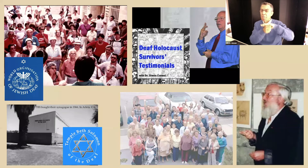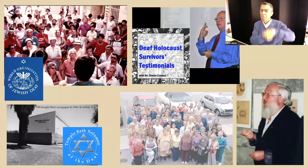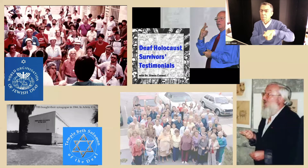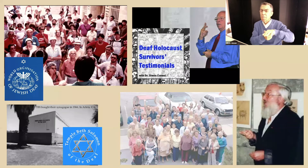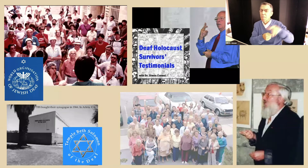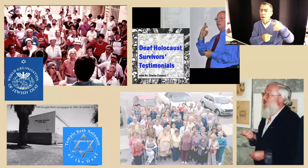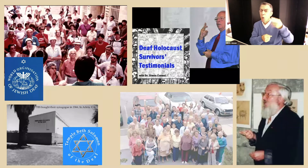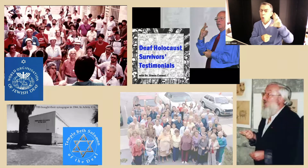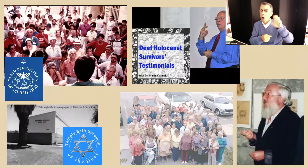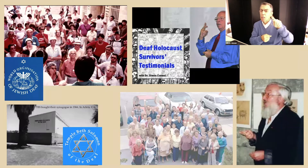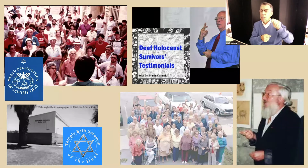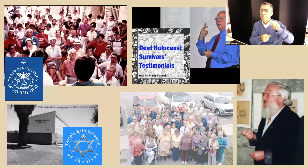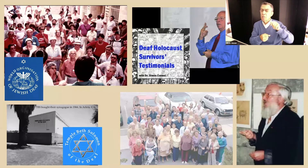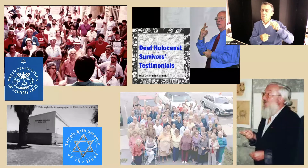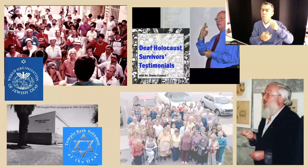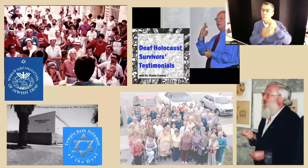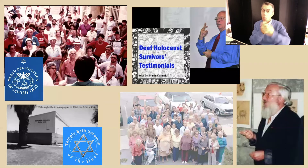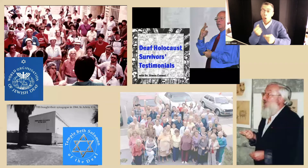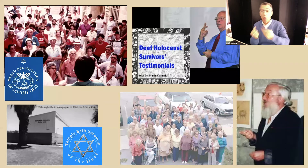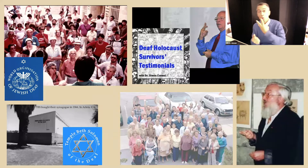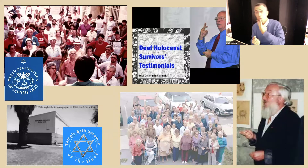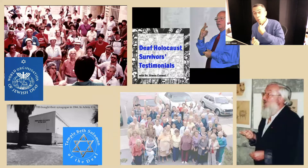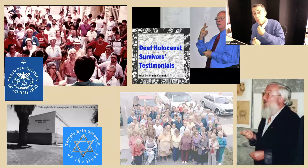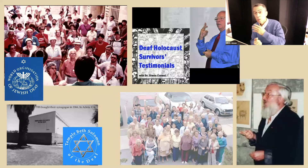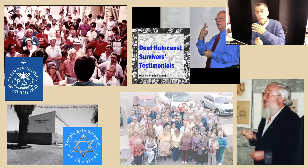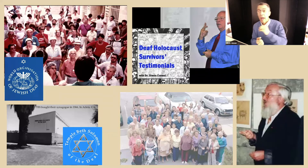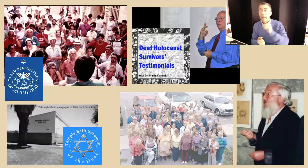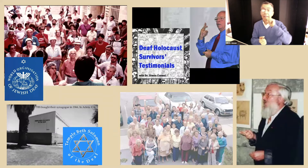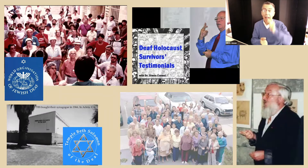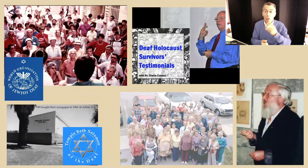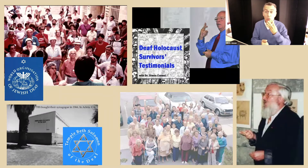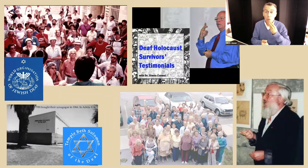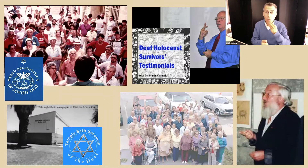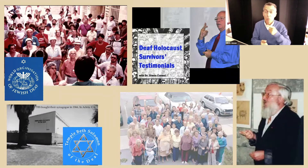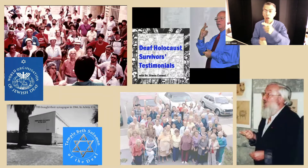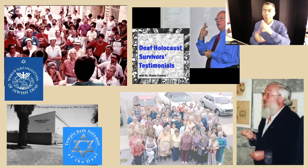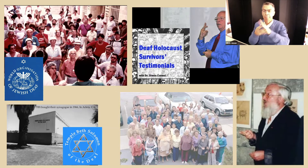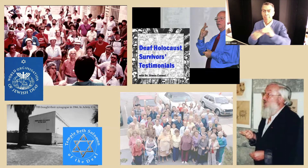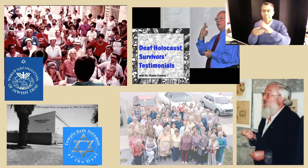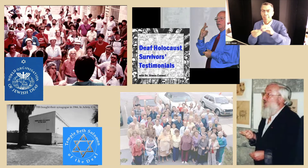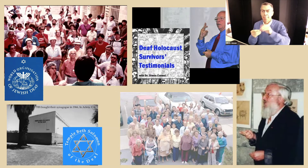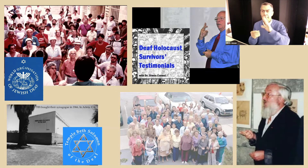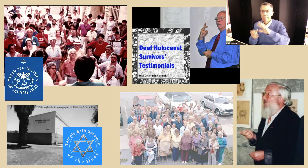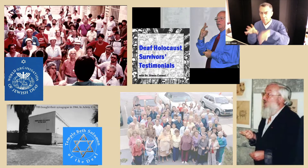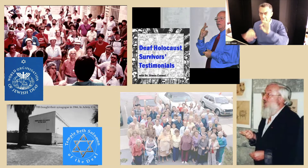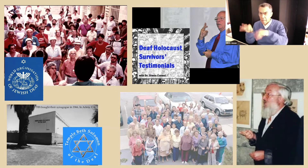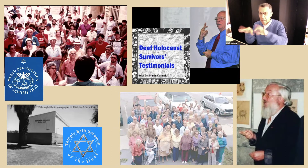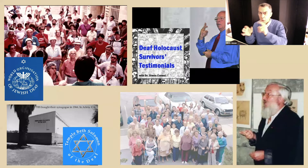both Jewish and non-Jewish. So he shared his initial findings with the deaf world,